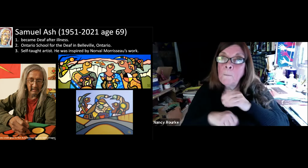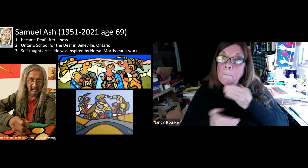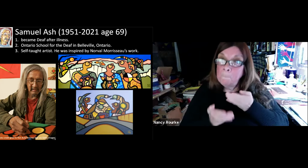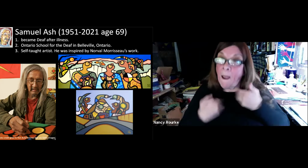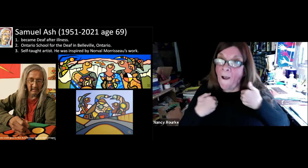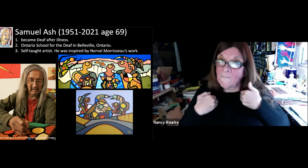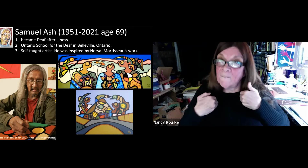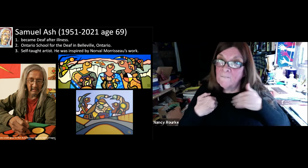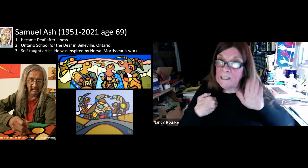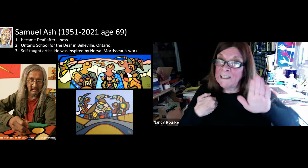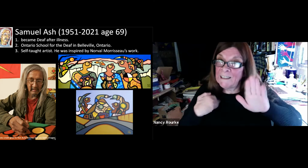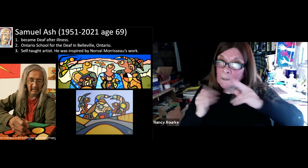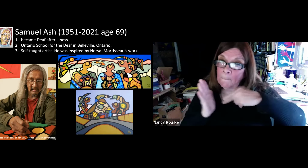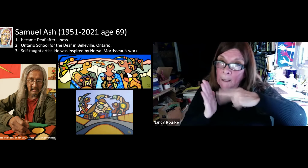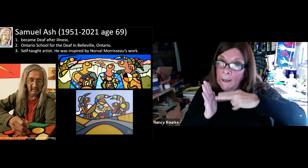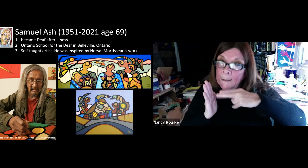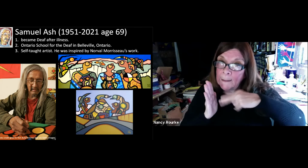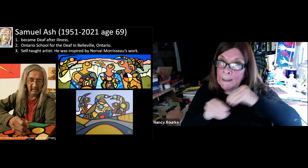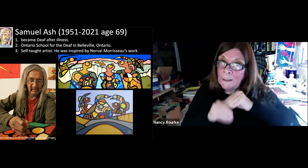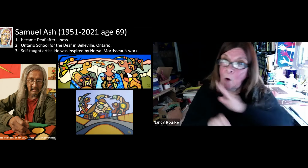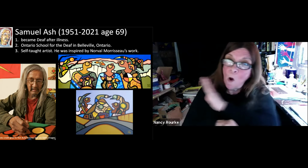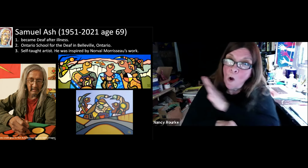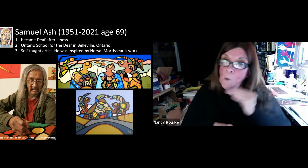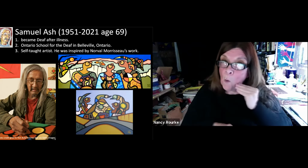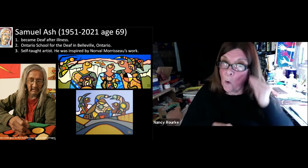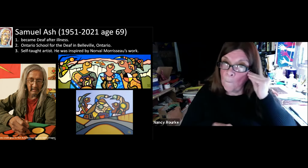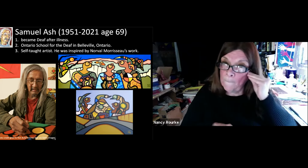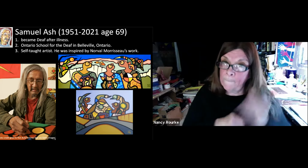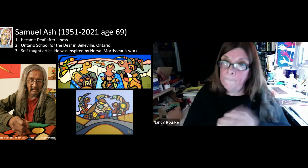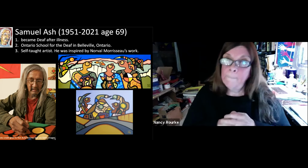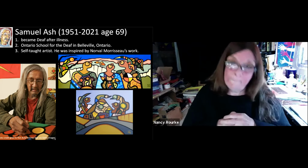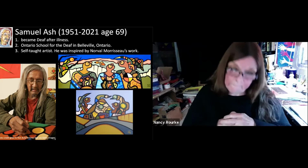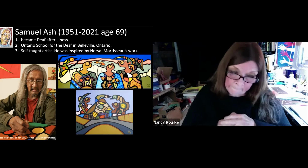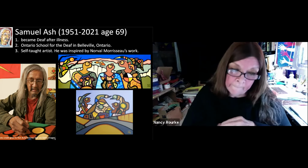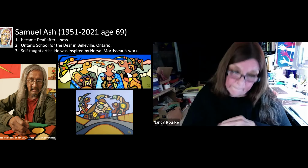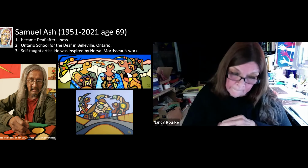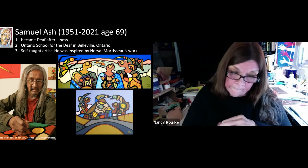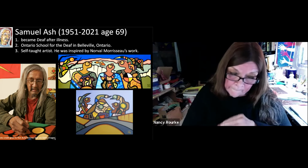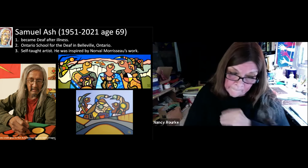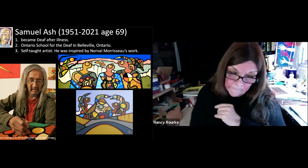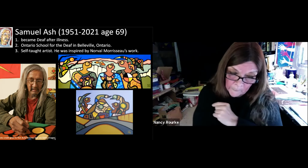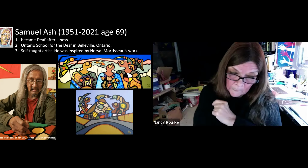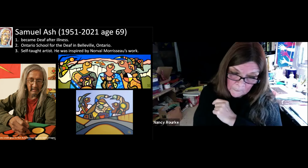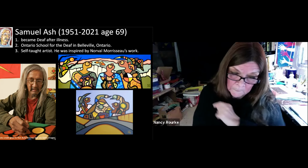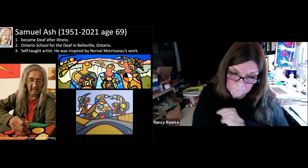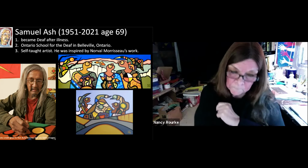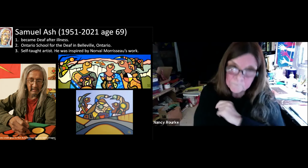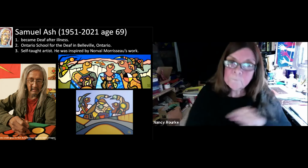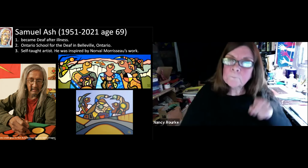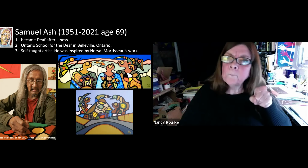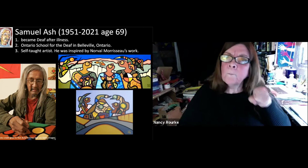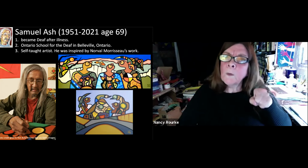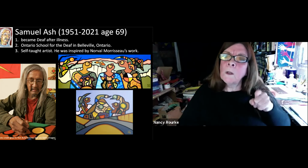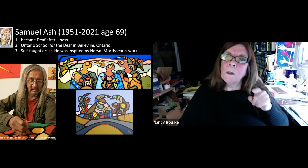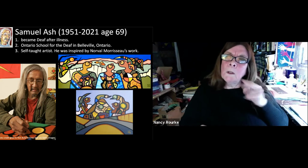That the Queen of England. Owns. A painting of Samuels. She has one installed. At her